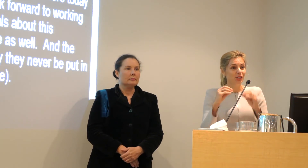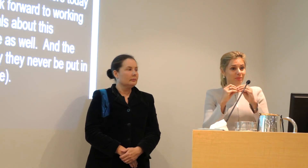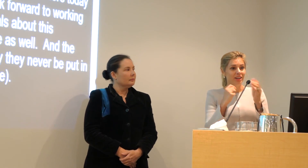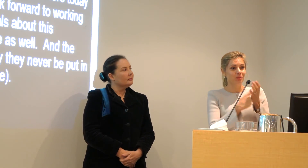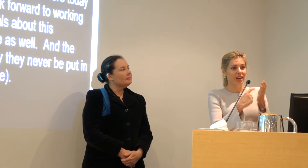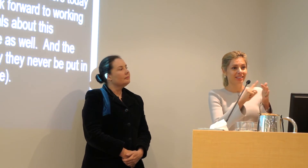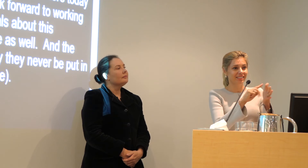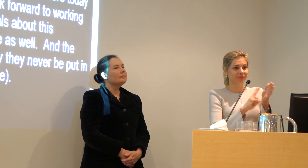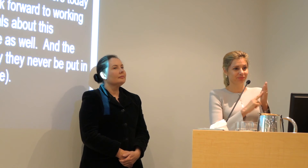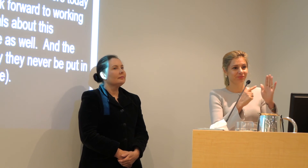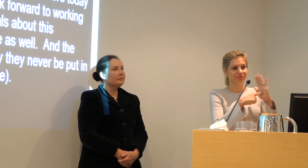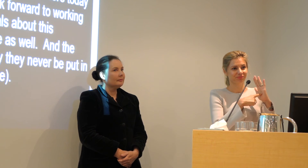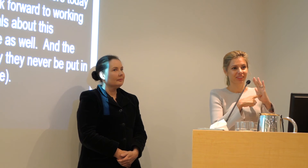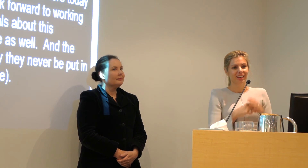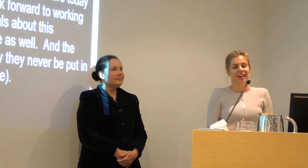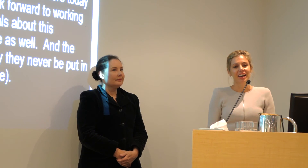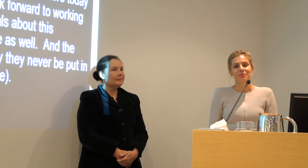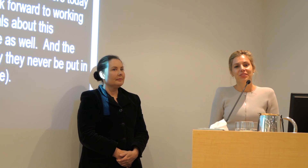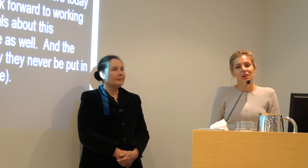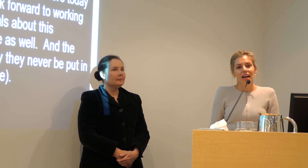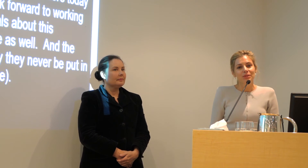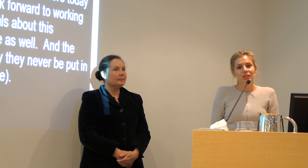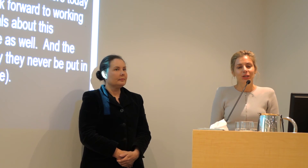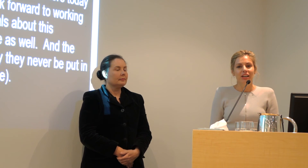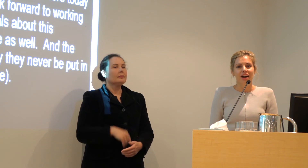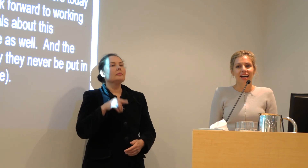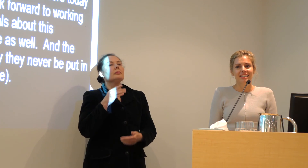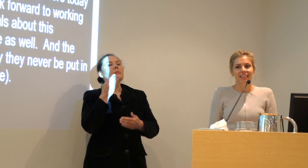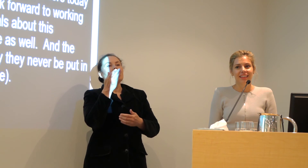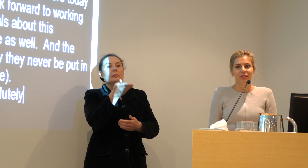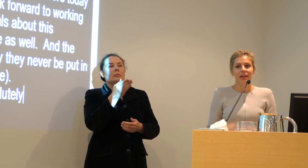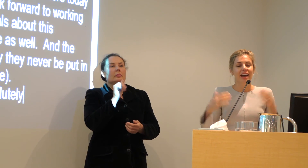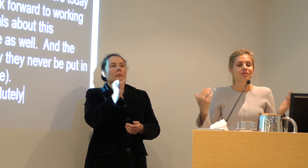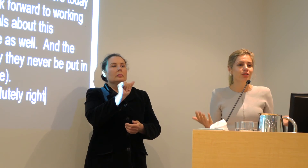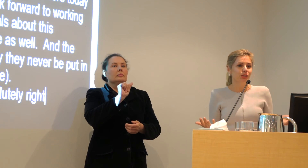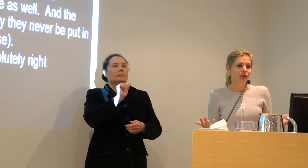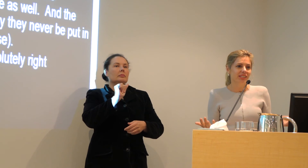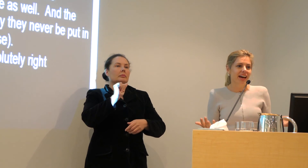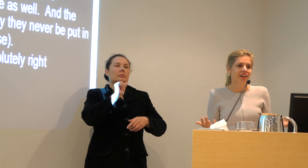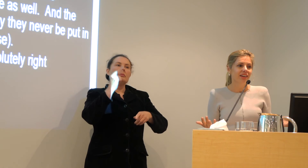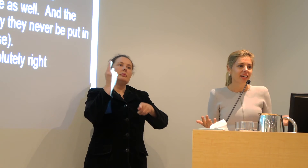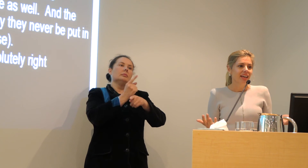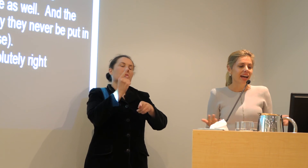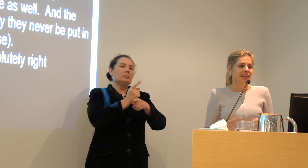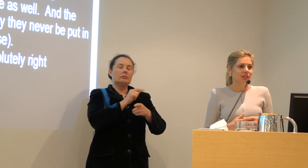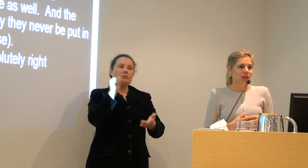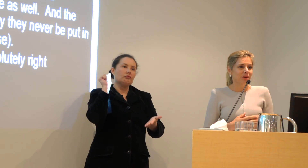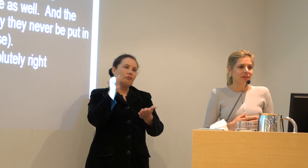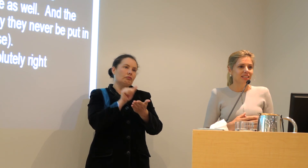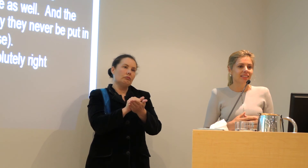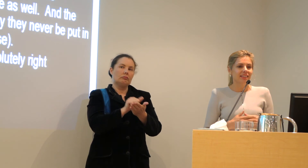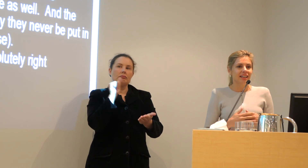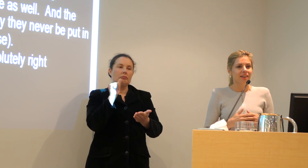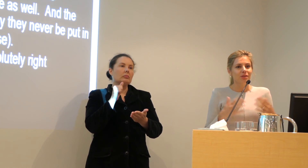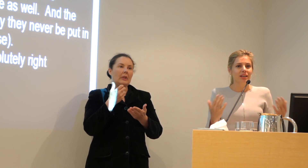Thank you so much, Brent. You're absolutely right in that we have the resource now, and it's a